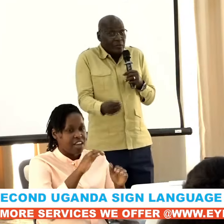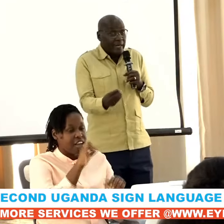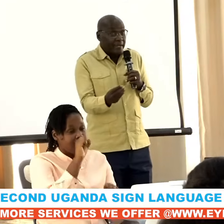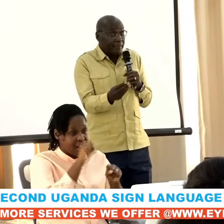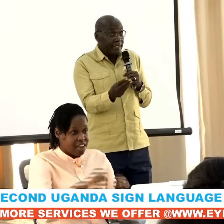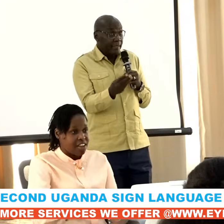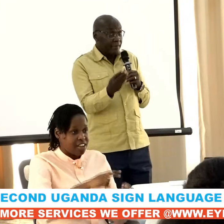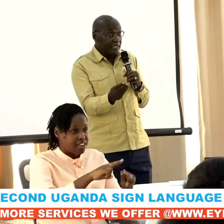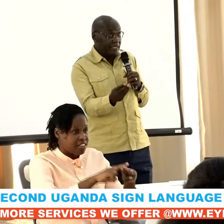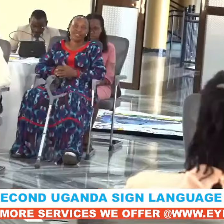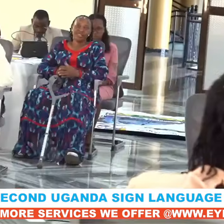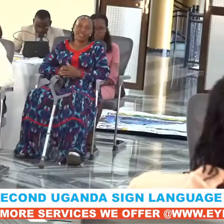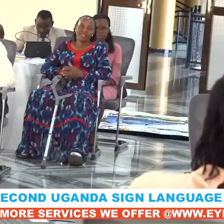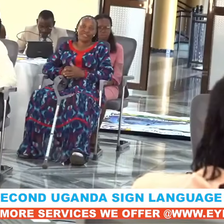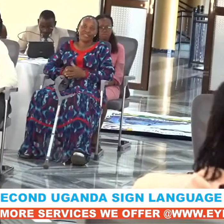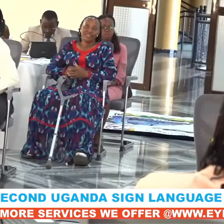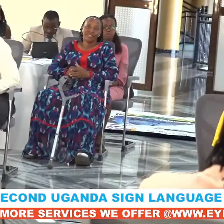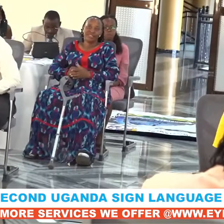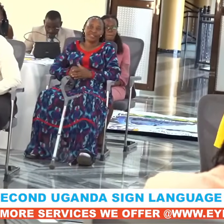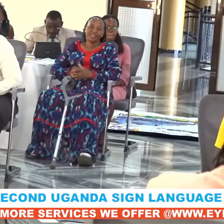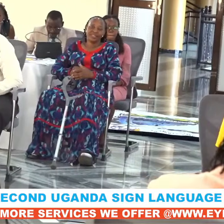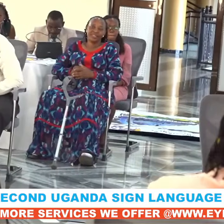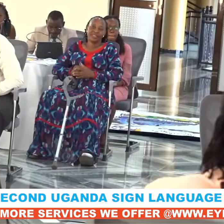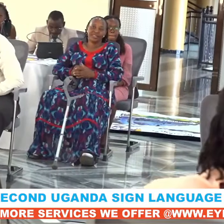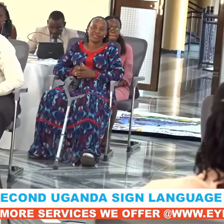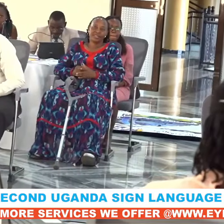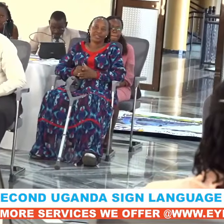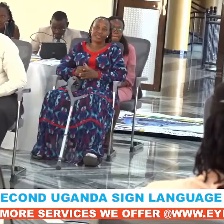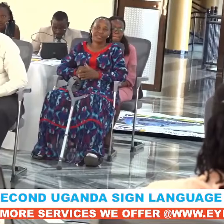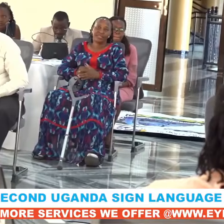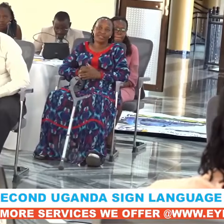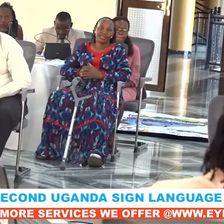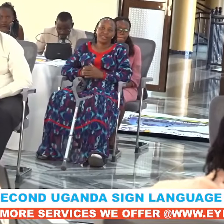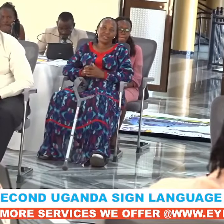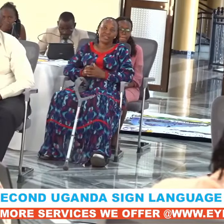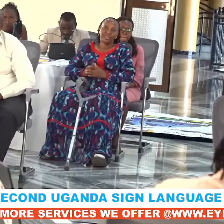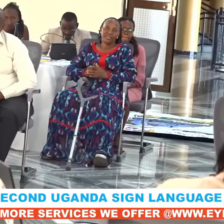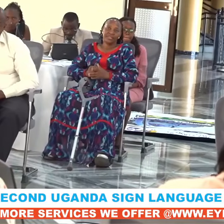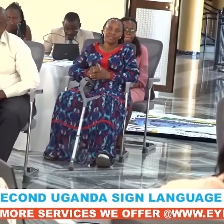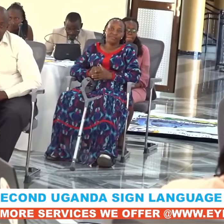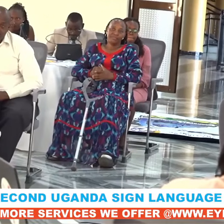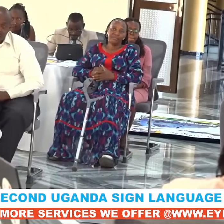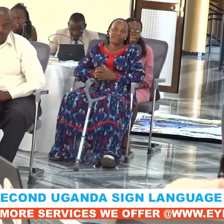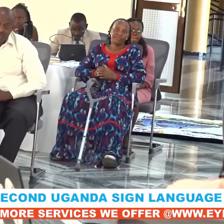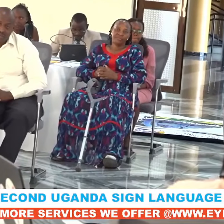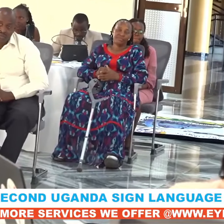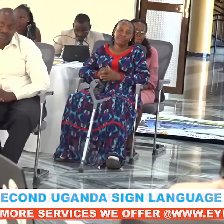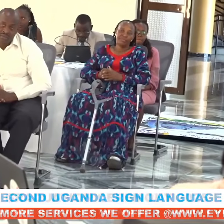You can be in the meeting, and probably you are